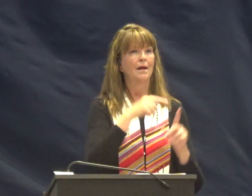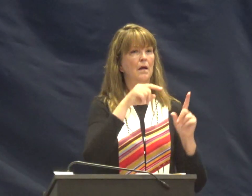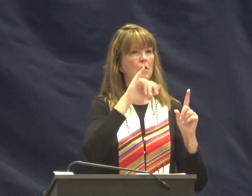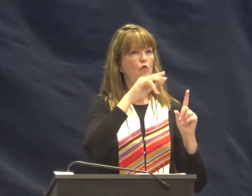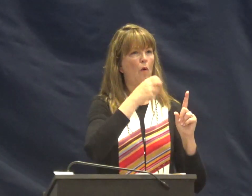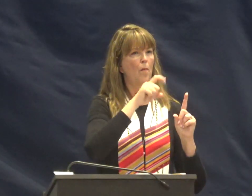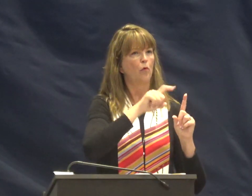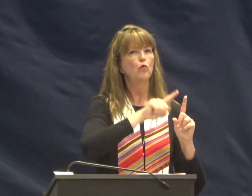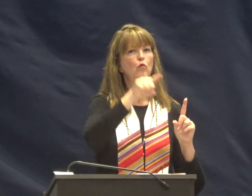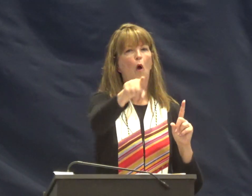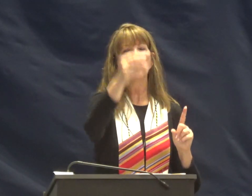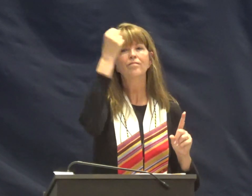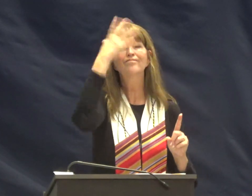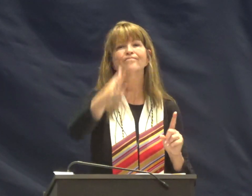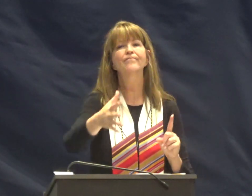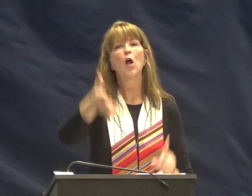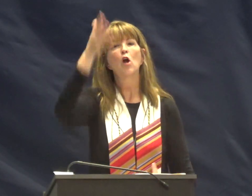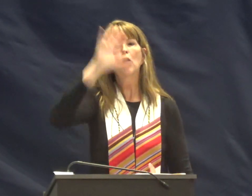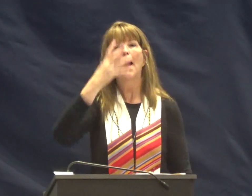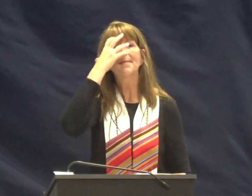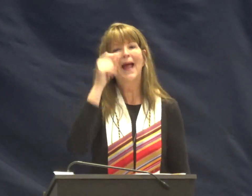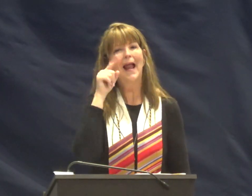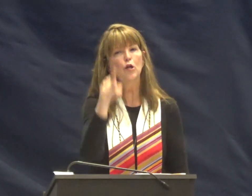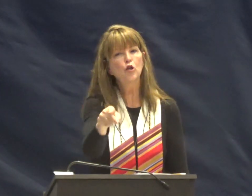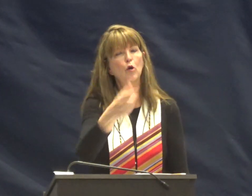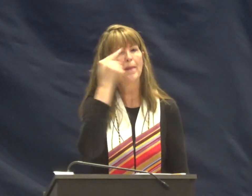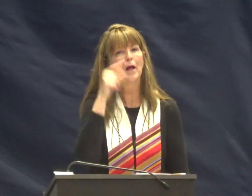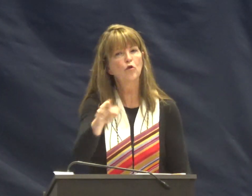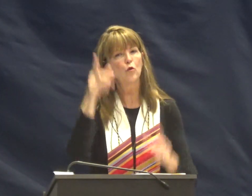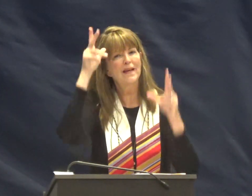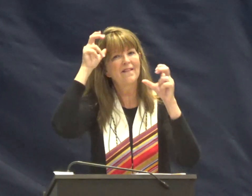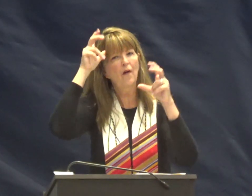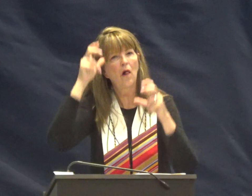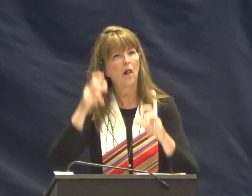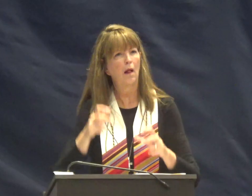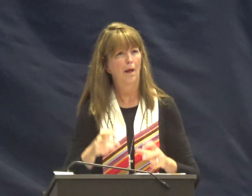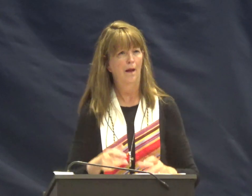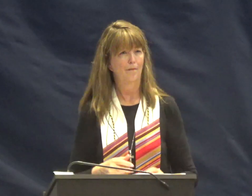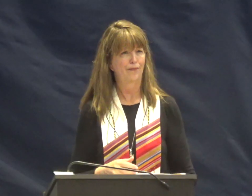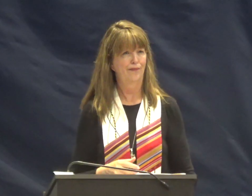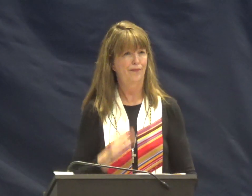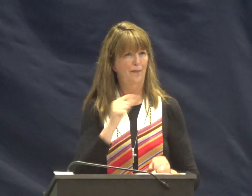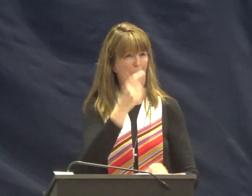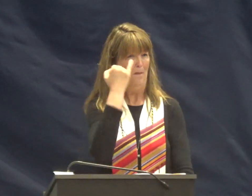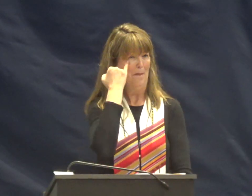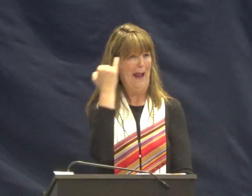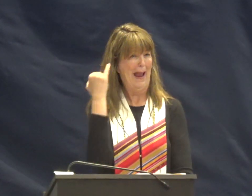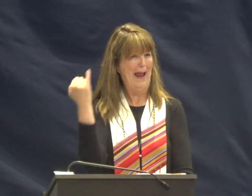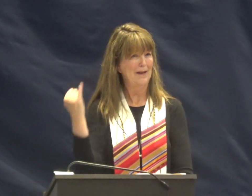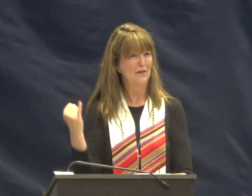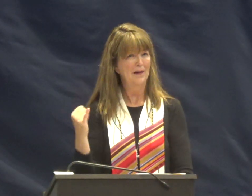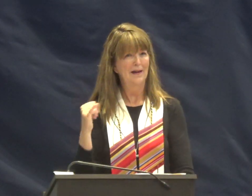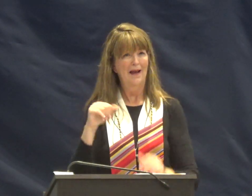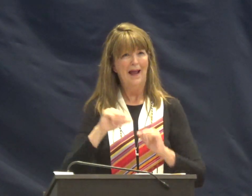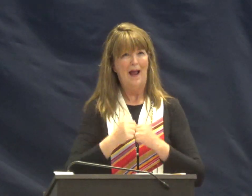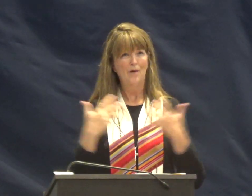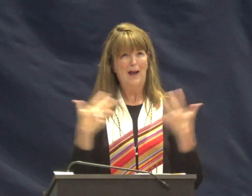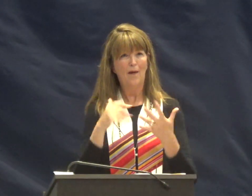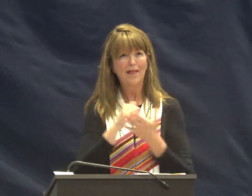were. So the Lord commanded Jonah to go and let them know that the Lord was mad at them because they were